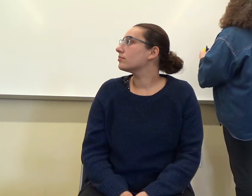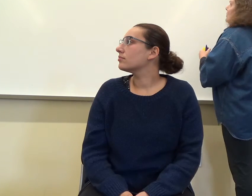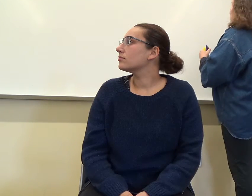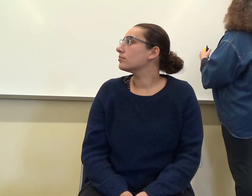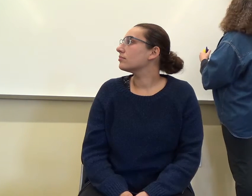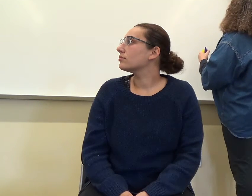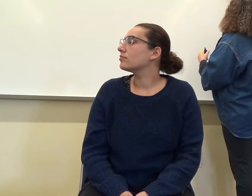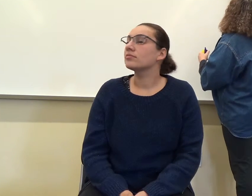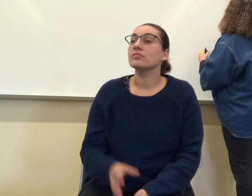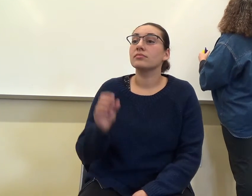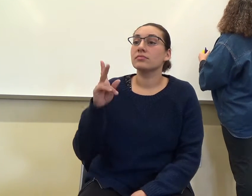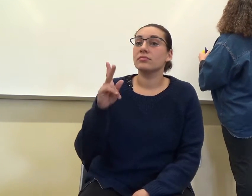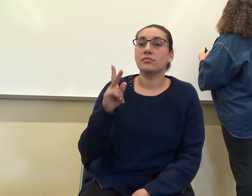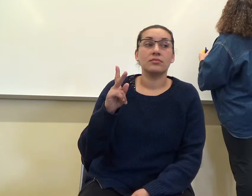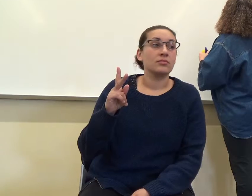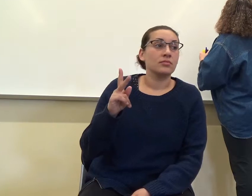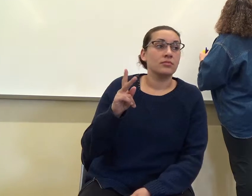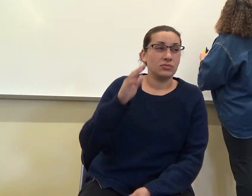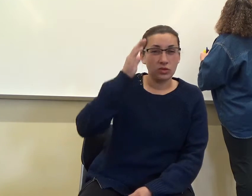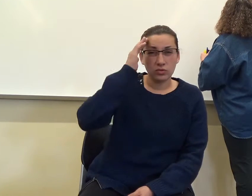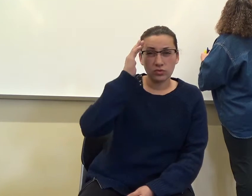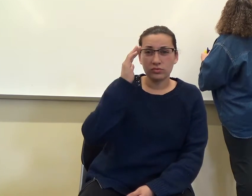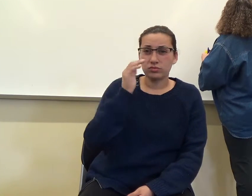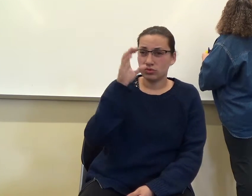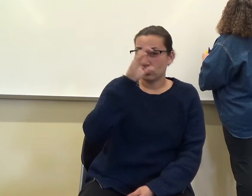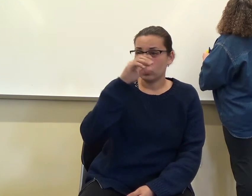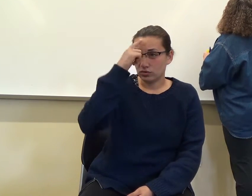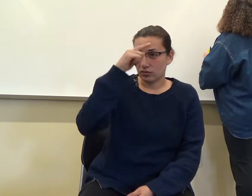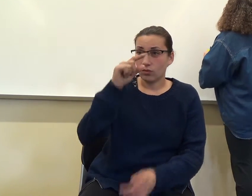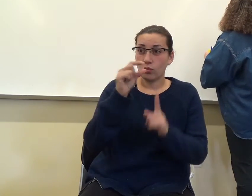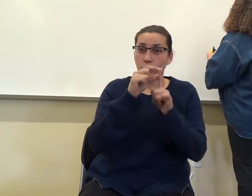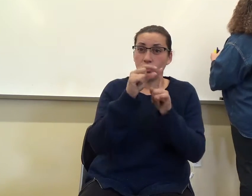So we know we're looking for repeated words.